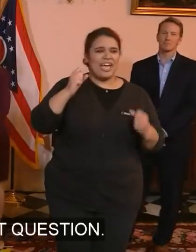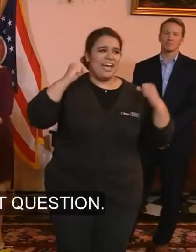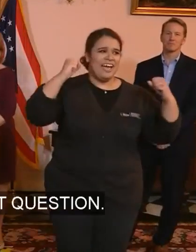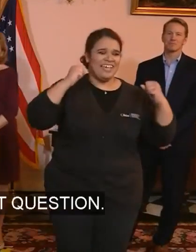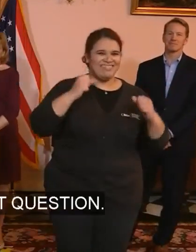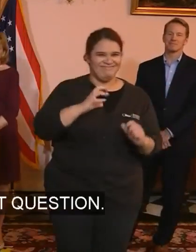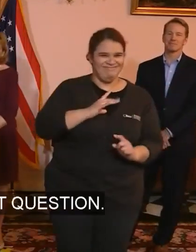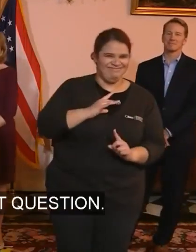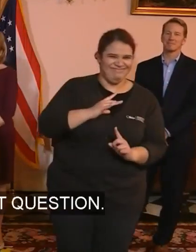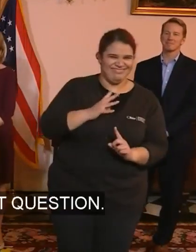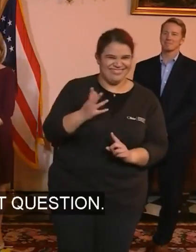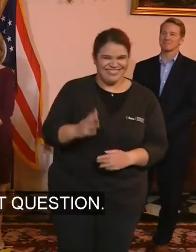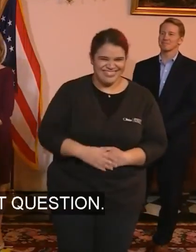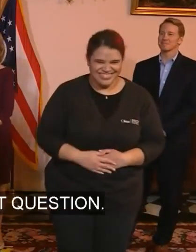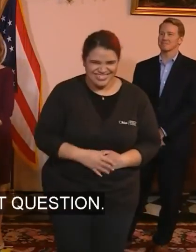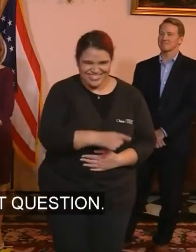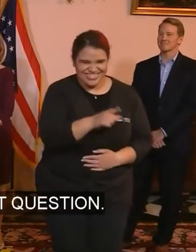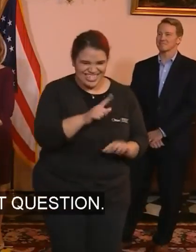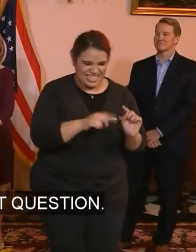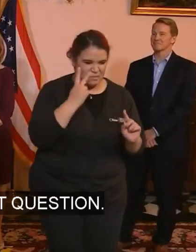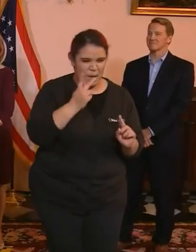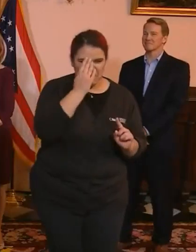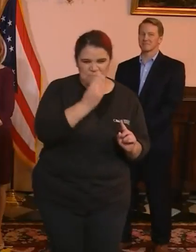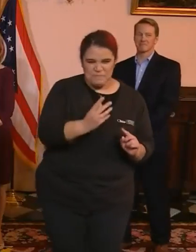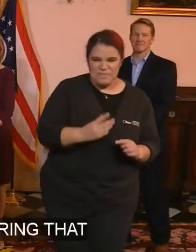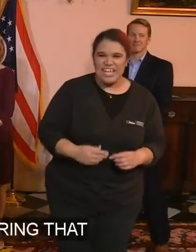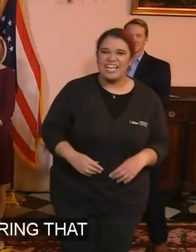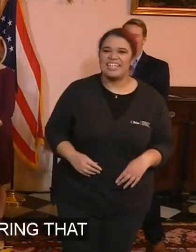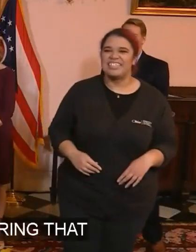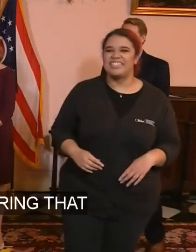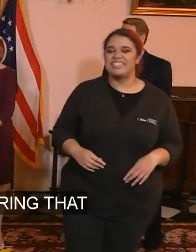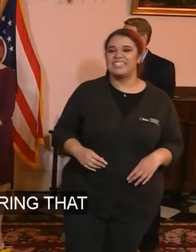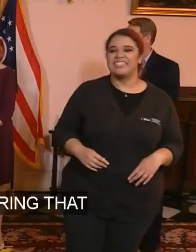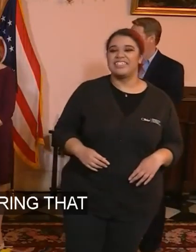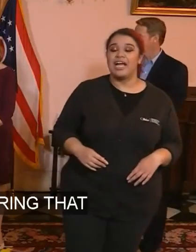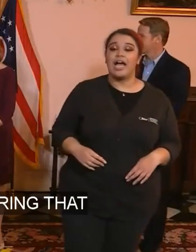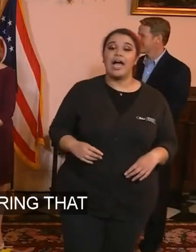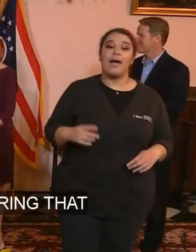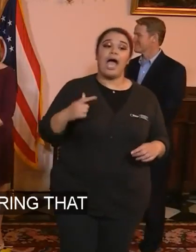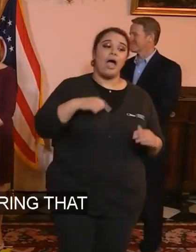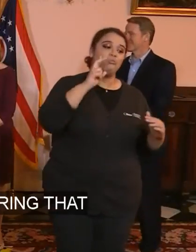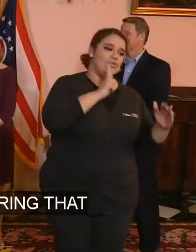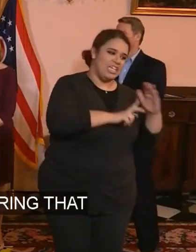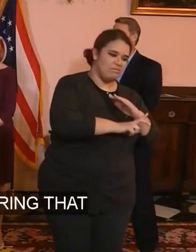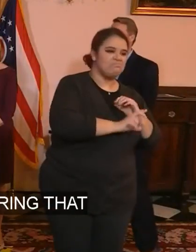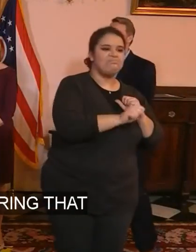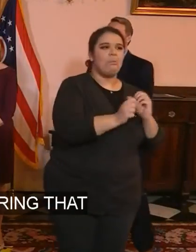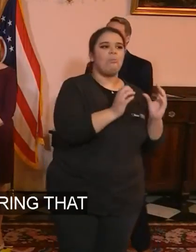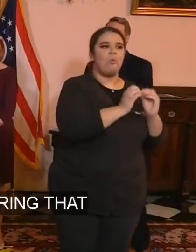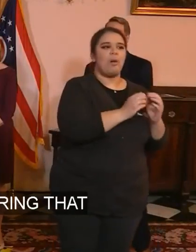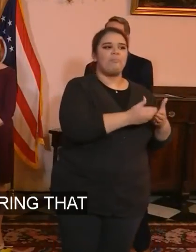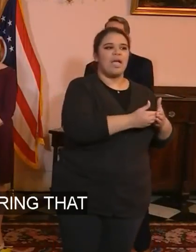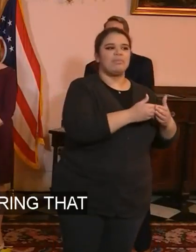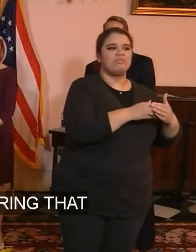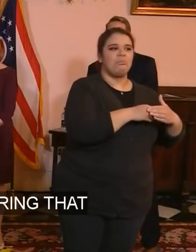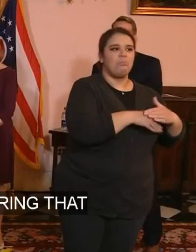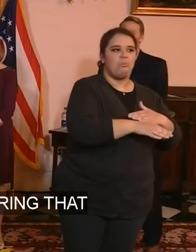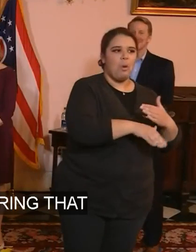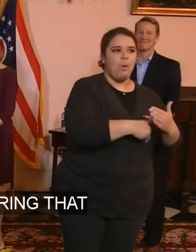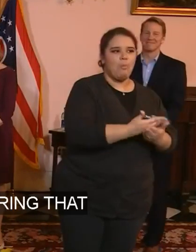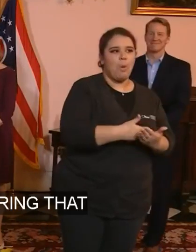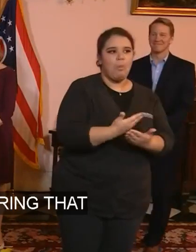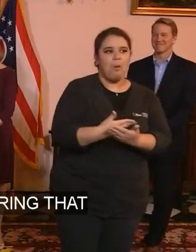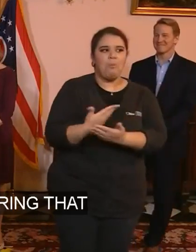home. But the fact is, besides my predicted baby boom, I think we're going to see a decrease of a lot of infectious diseases that